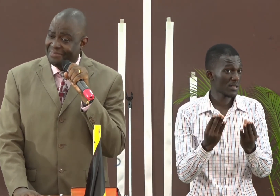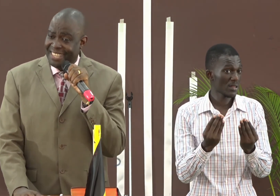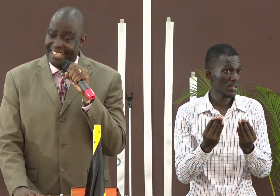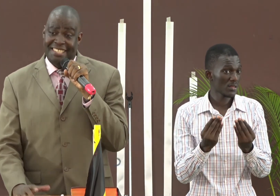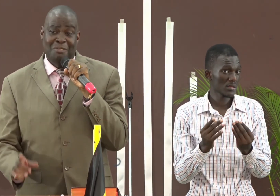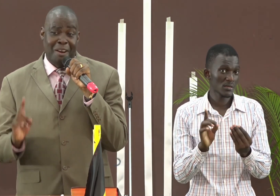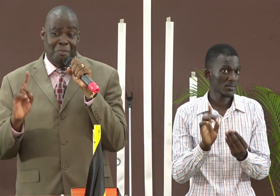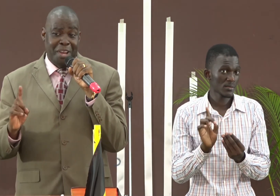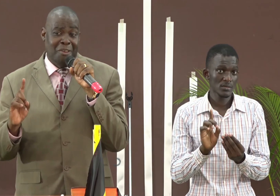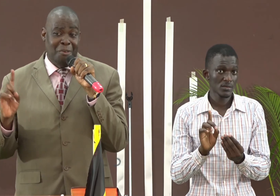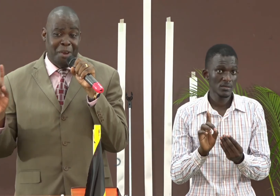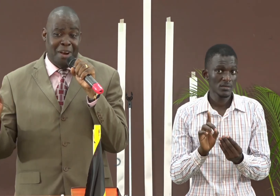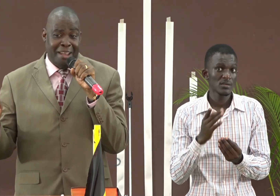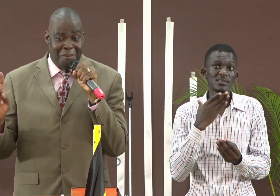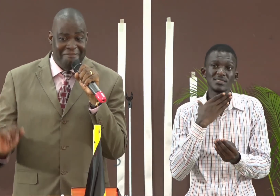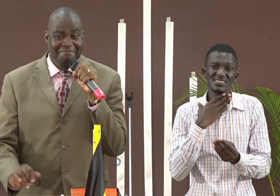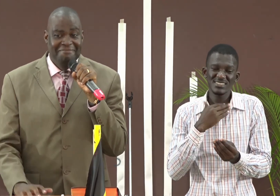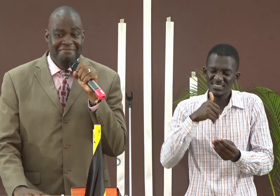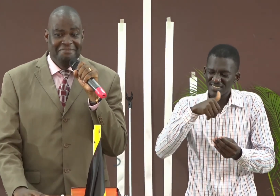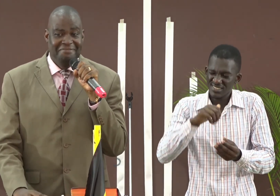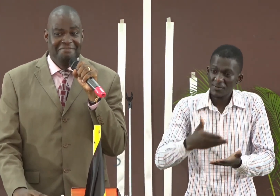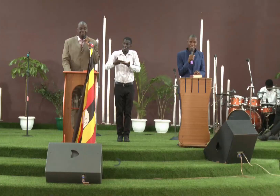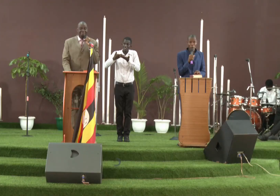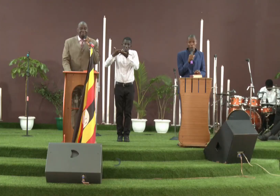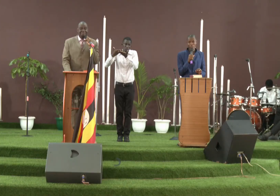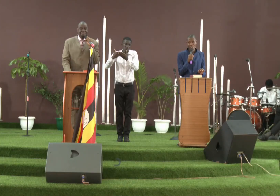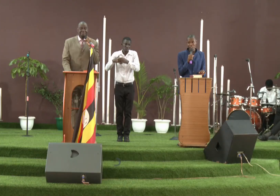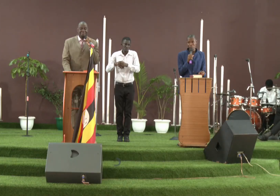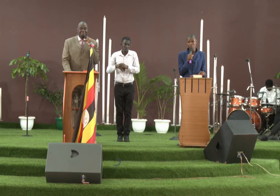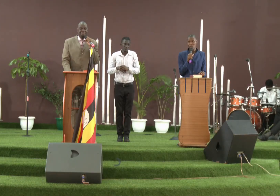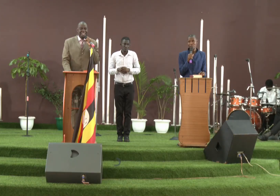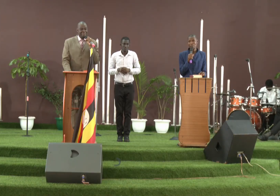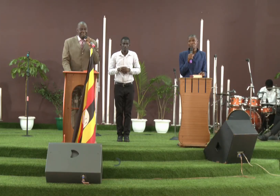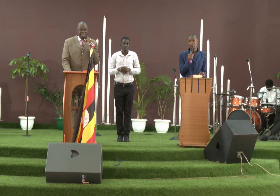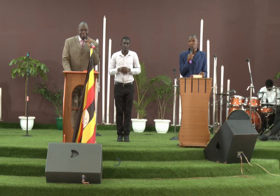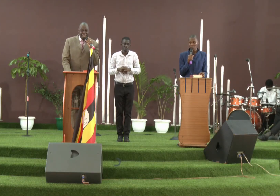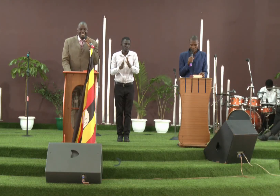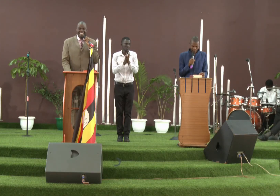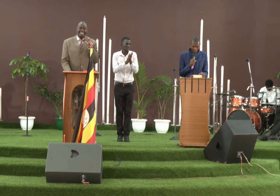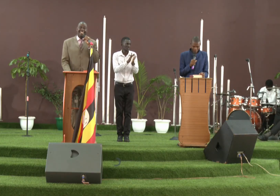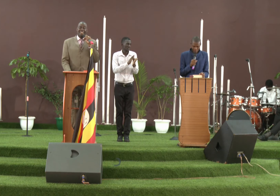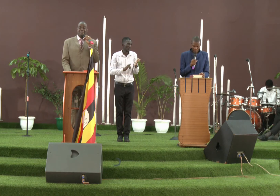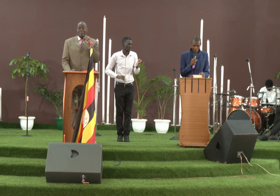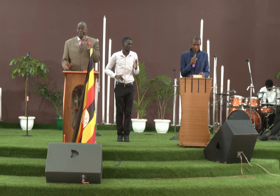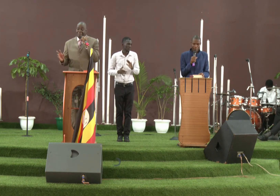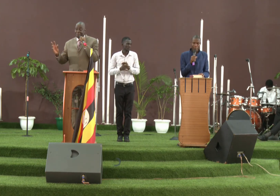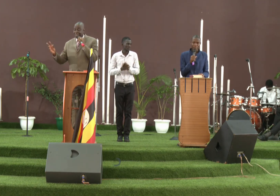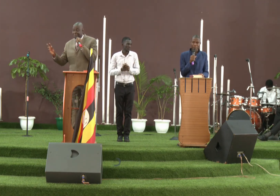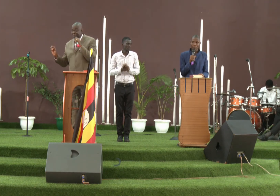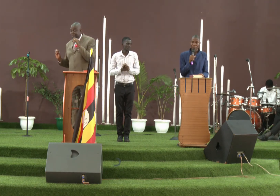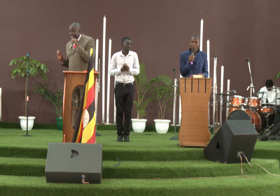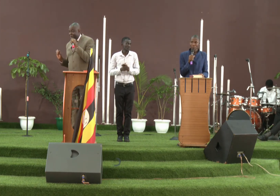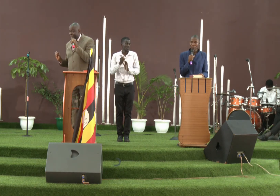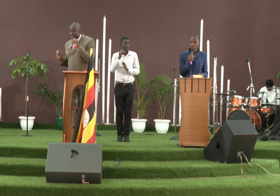It's not a small thing. Kifala omuwendo okwewaayo. It takes a lot of dedication. Kama yebazwe. Amen. Babali